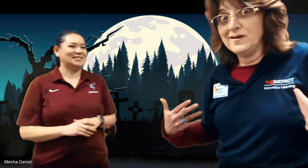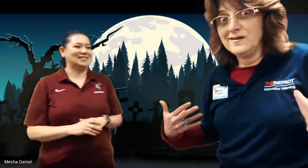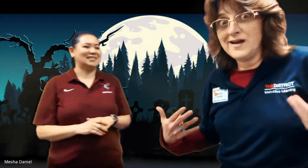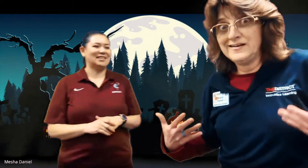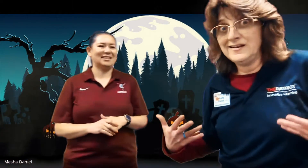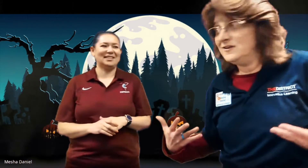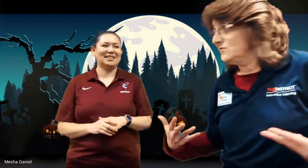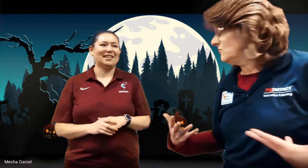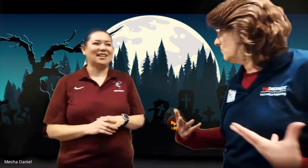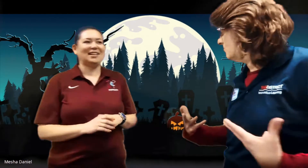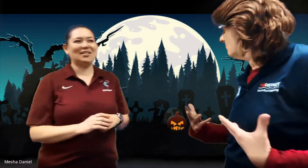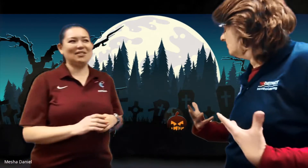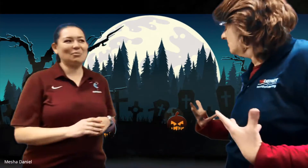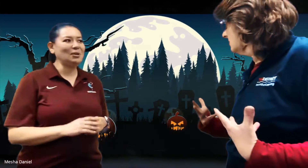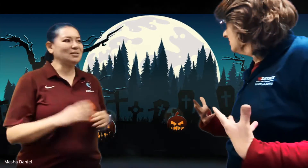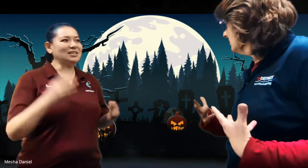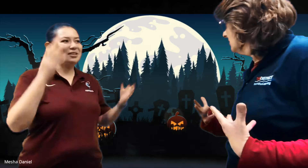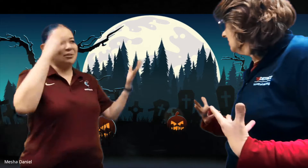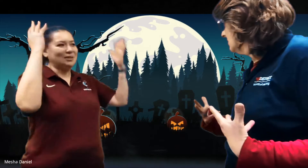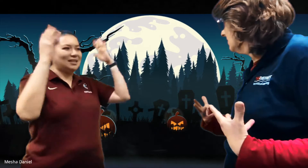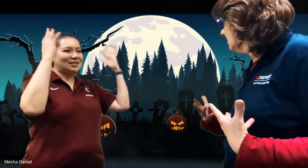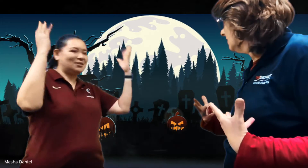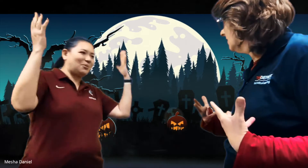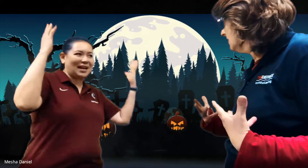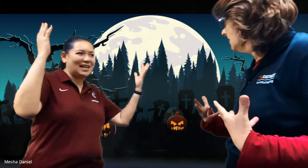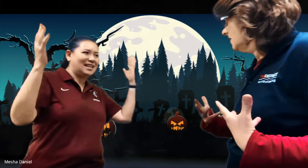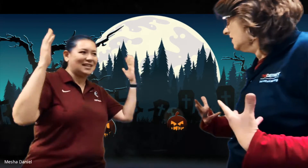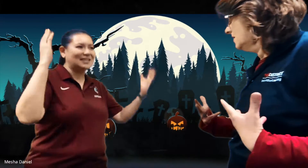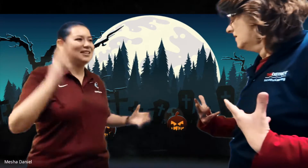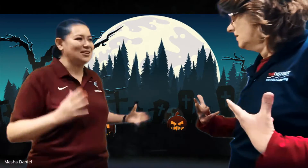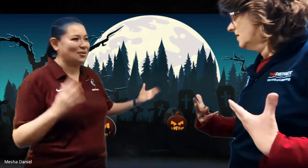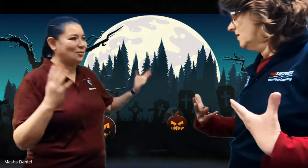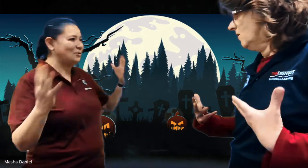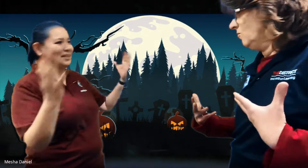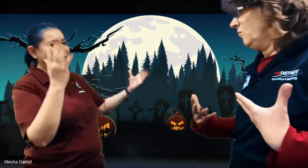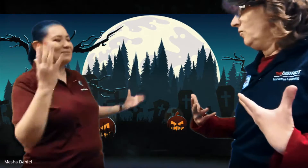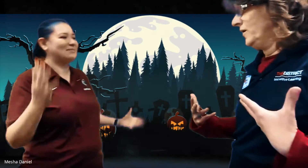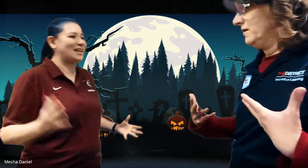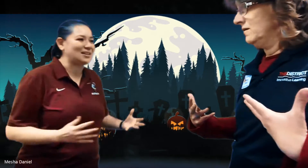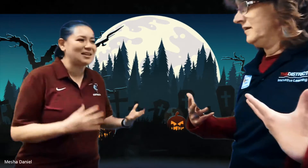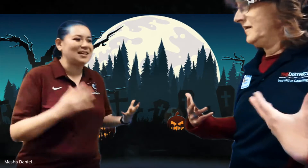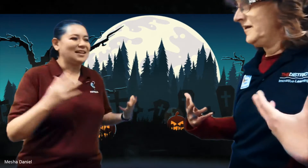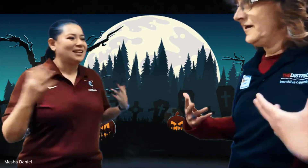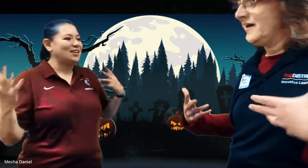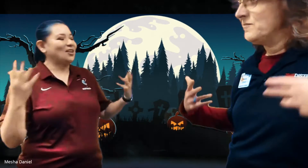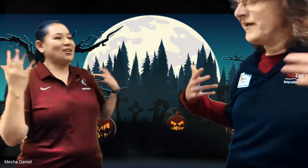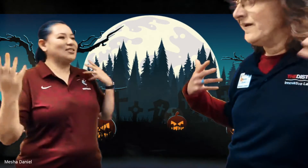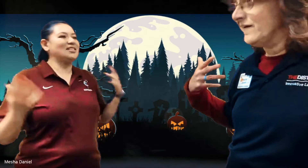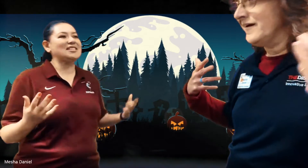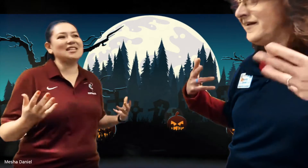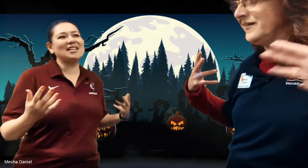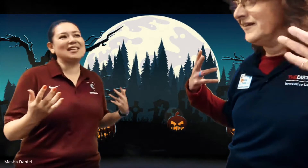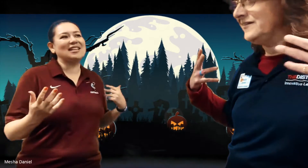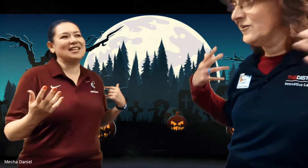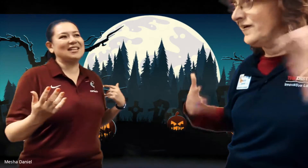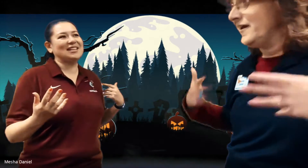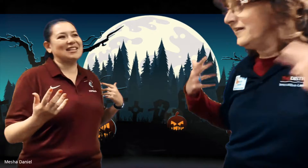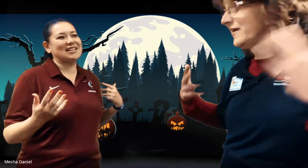Isleta worker? I didn't. Well, you know, like. Gray and you know like well like, yeah I got my hair cut in like the gray like